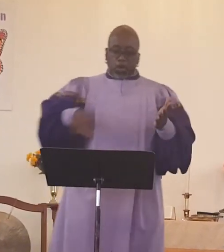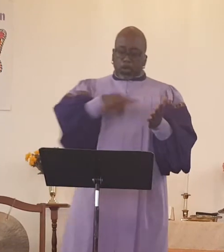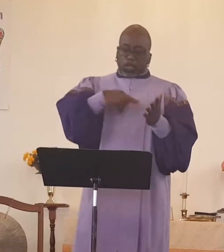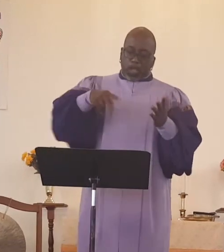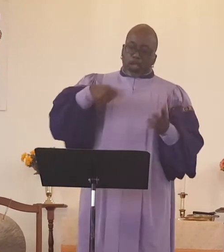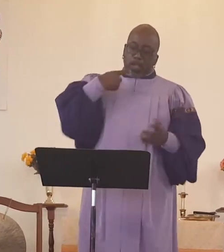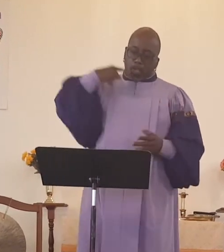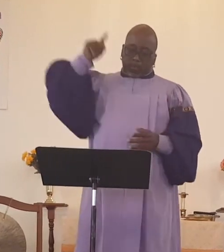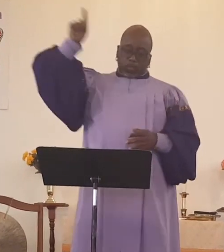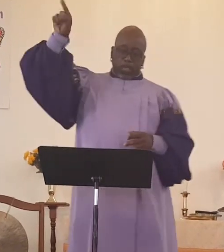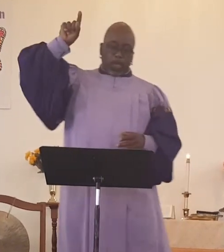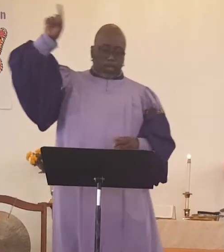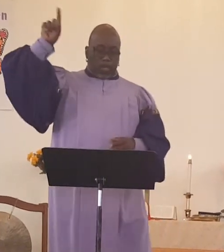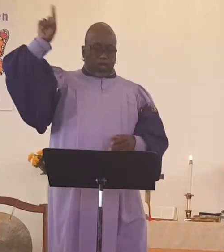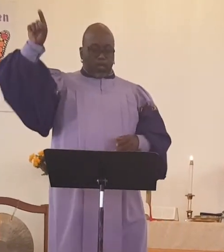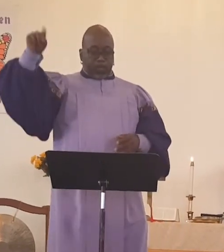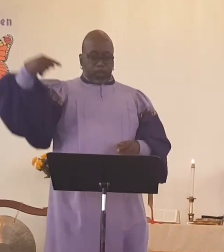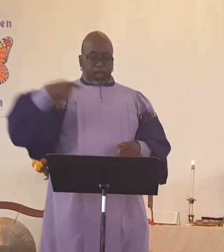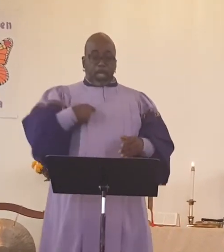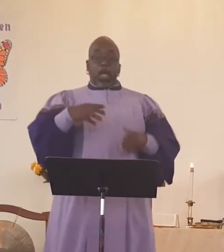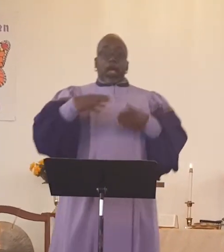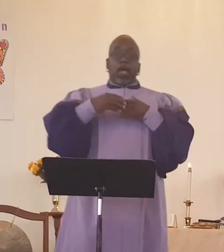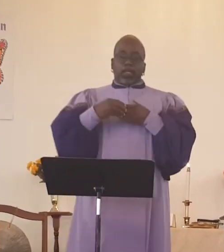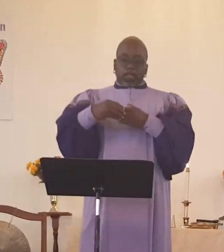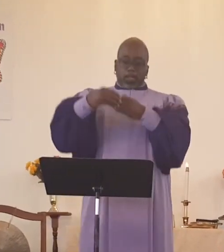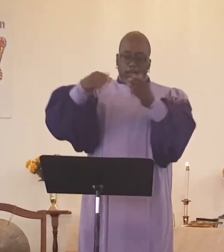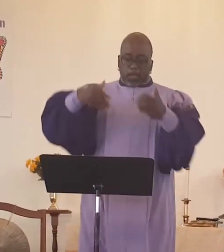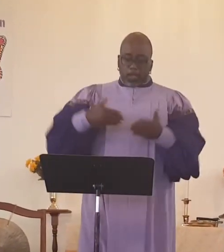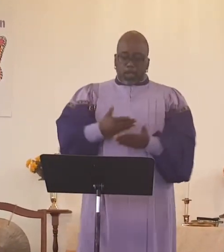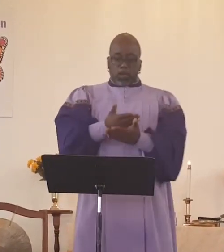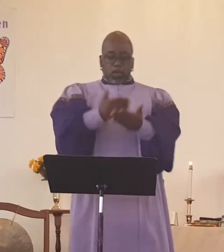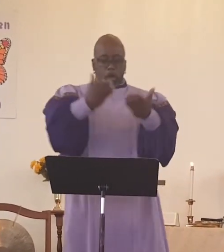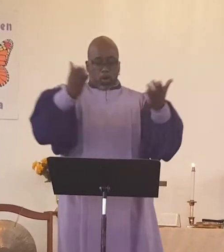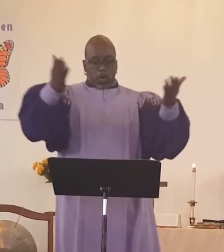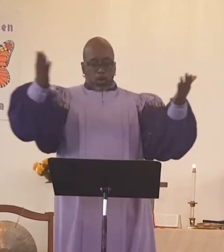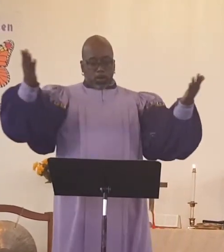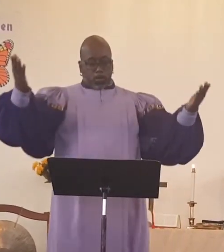look at me. I leave the world.